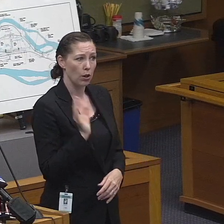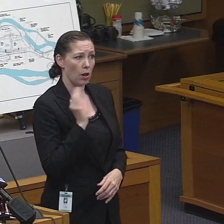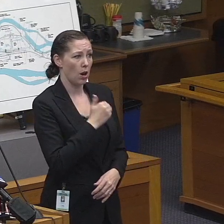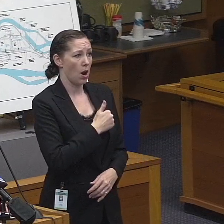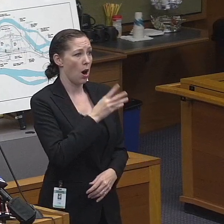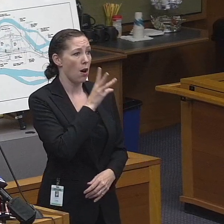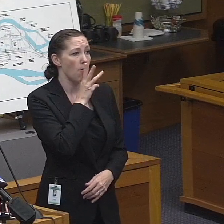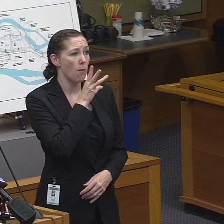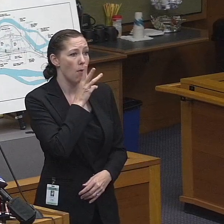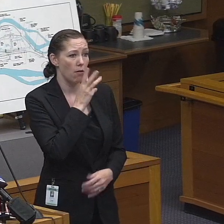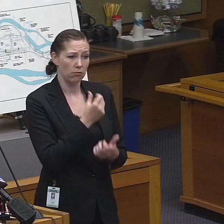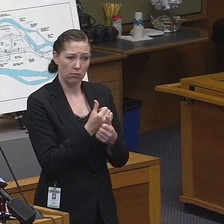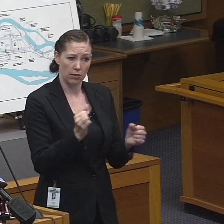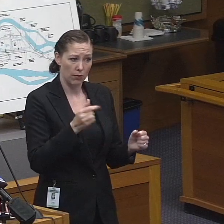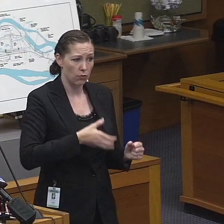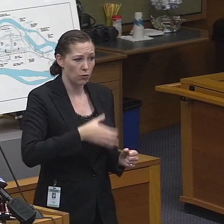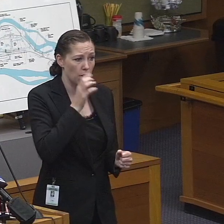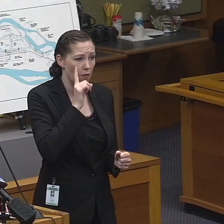almost everyone